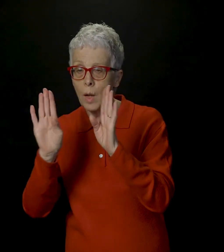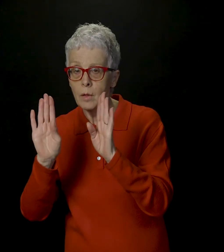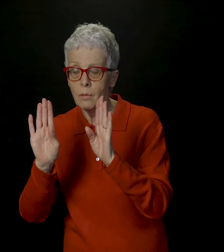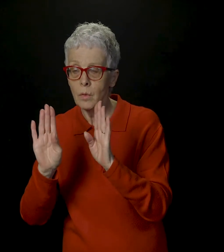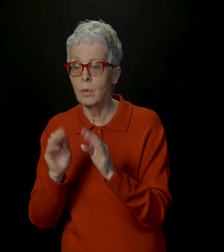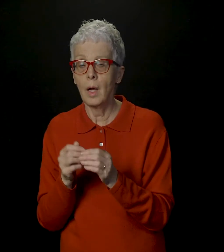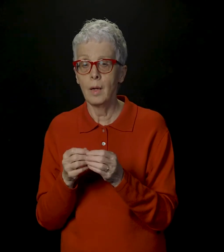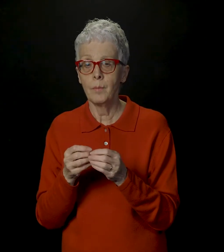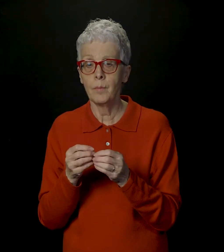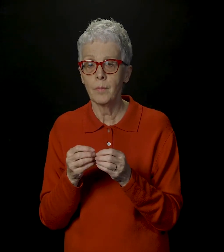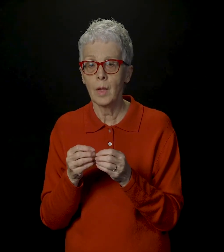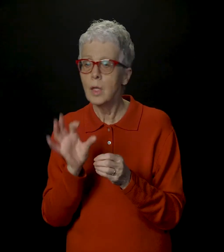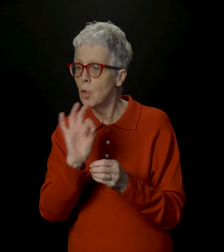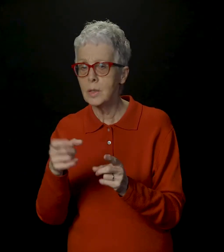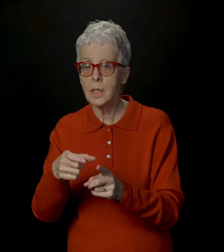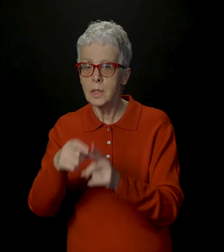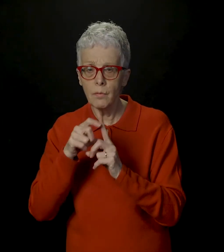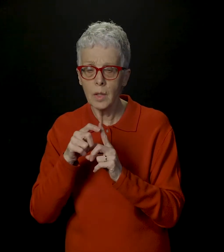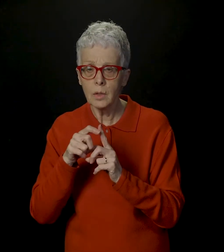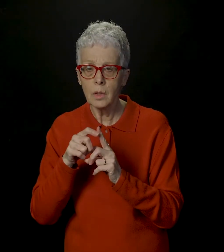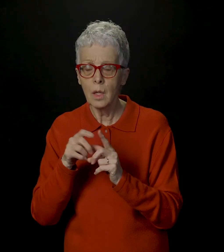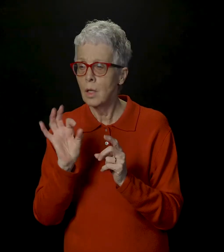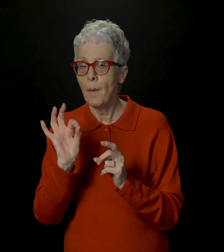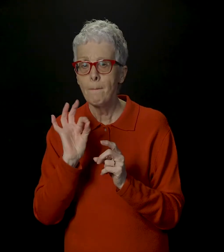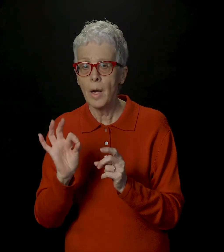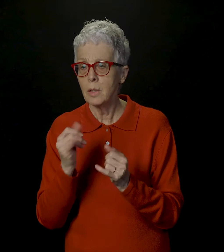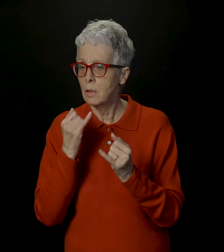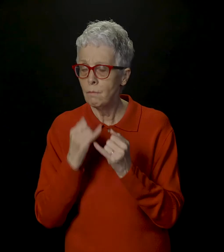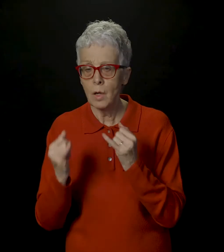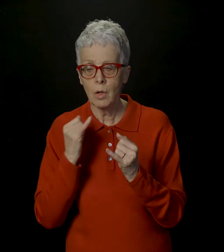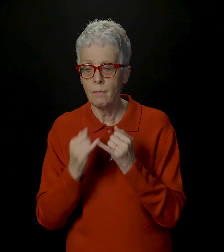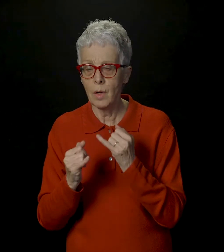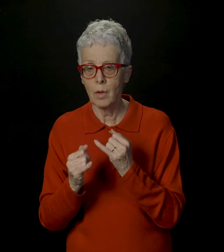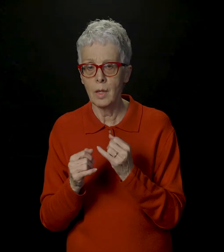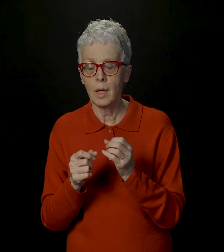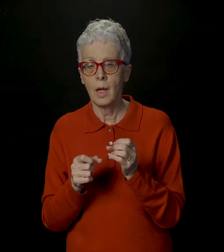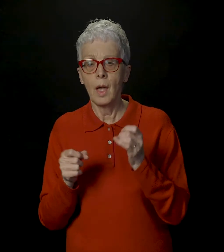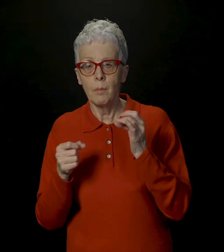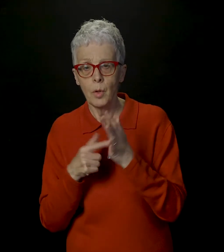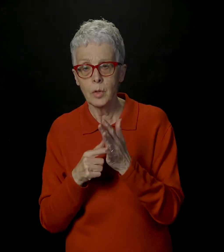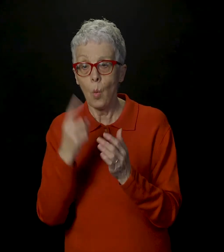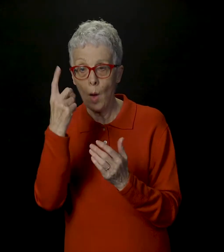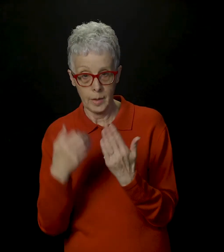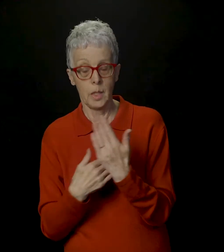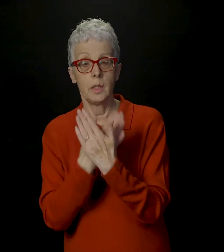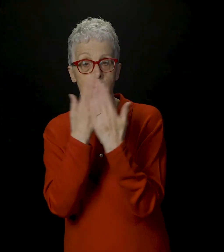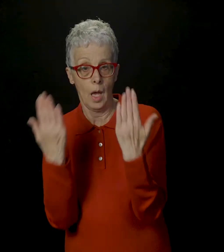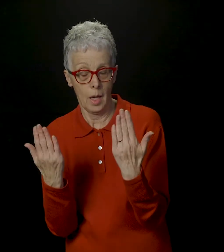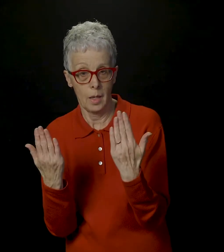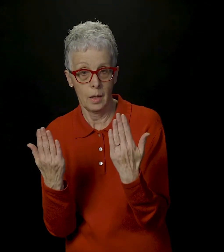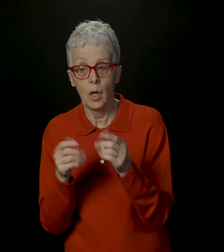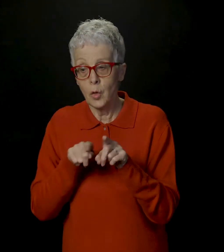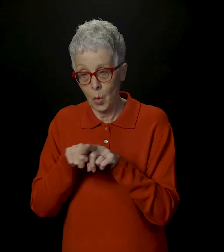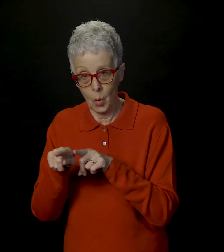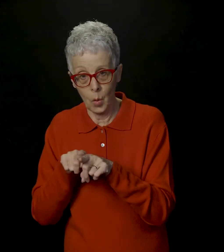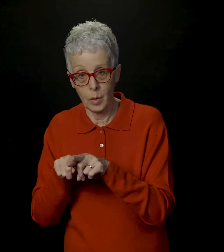It's Not difficult Not intellectually difficult But it's very thorough Only takes a day For the first part of it And then there's